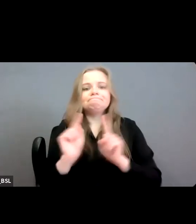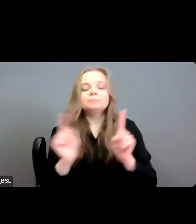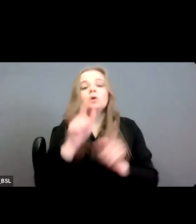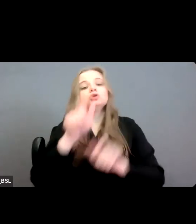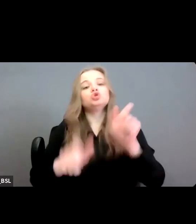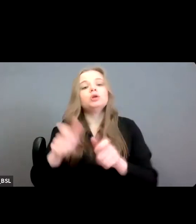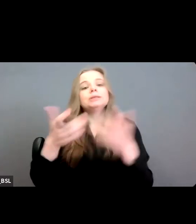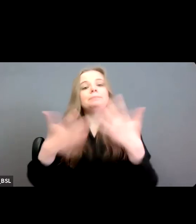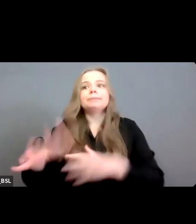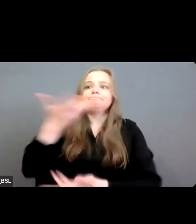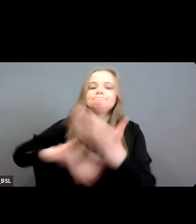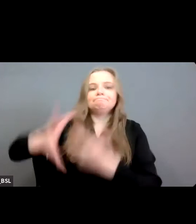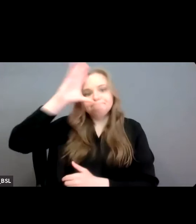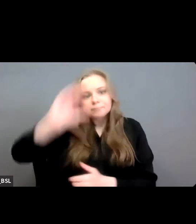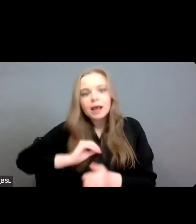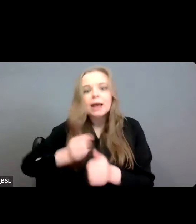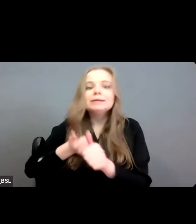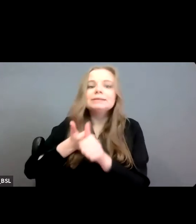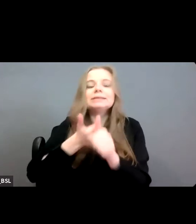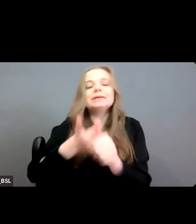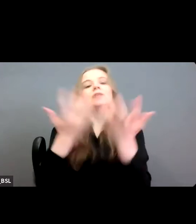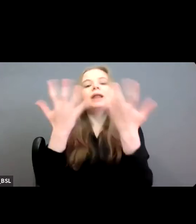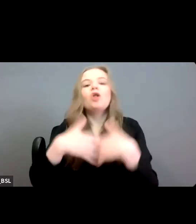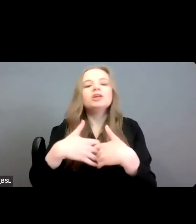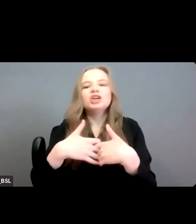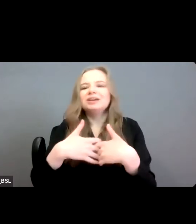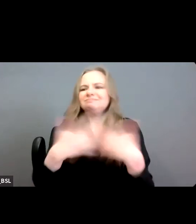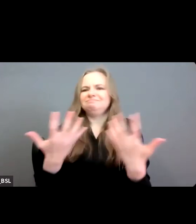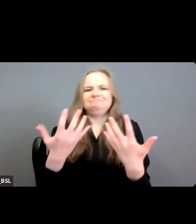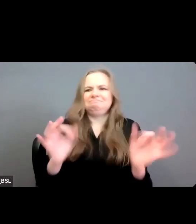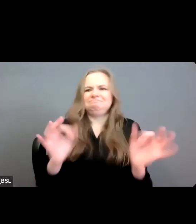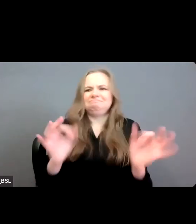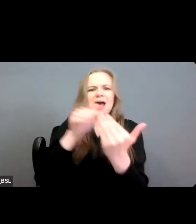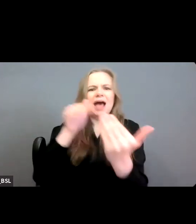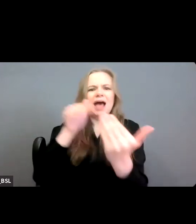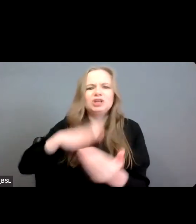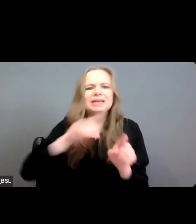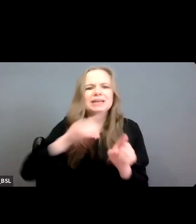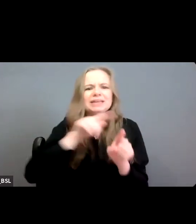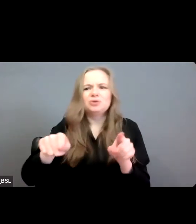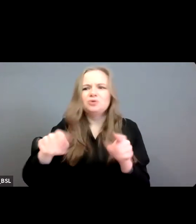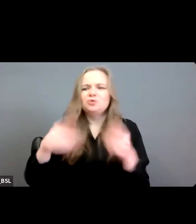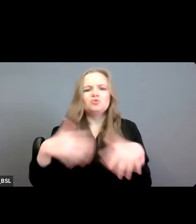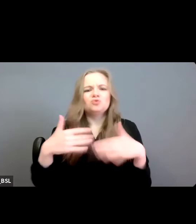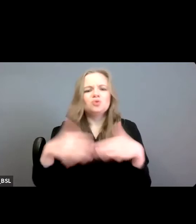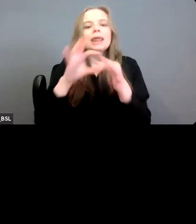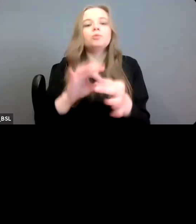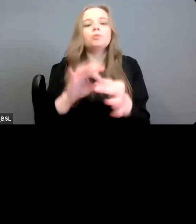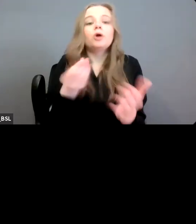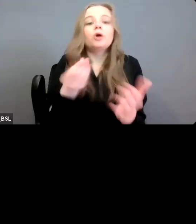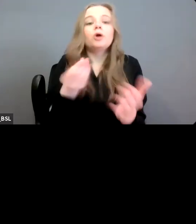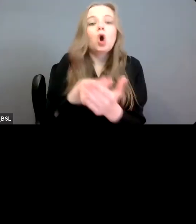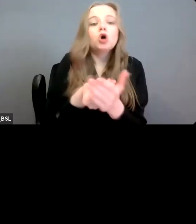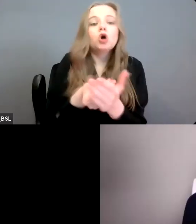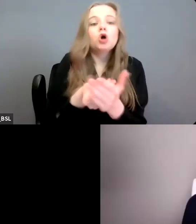actually assistive technology is often not currently meeting student needs, and that's to do with barriers around the costs but also very much